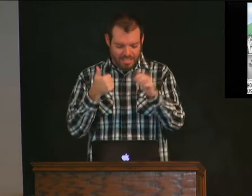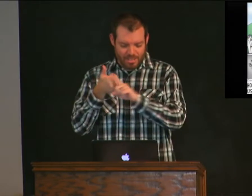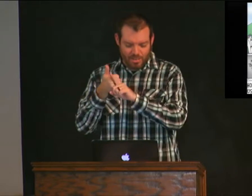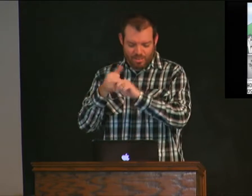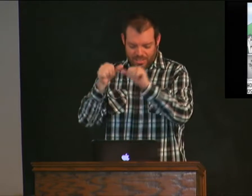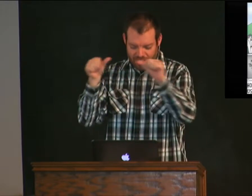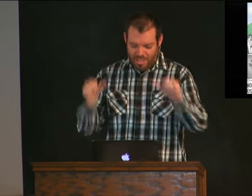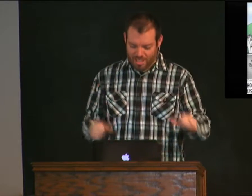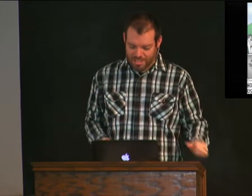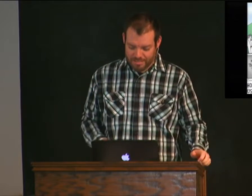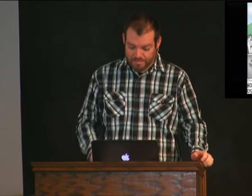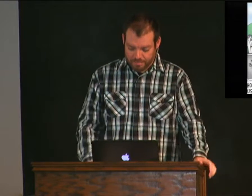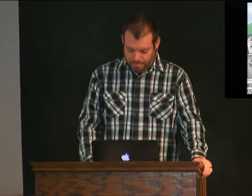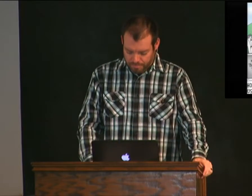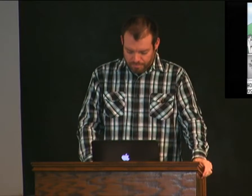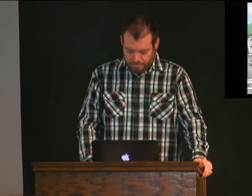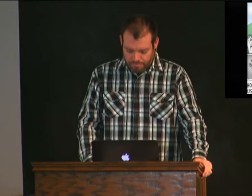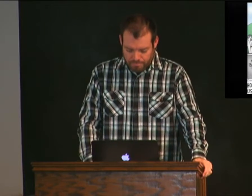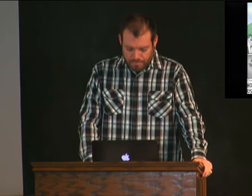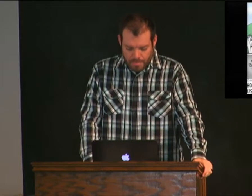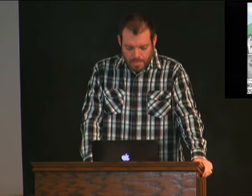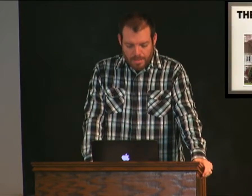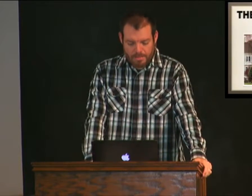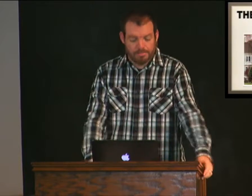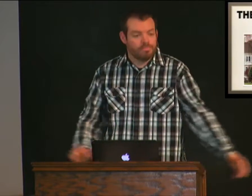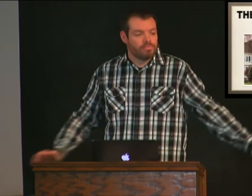he's building his own altar.